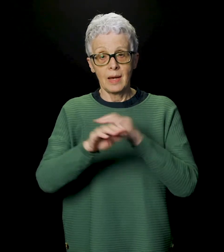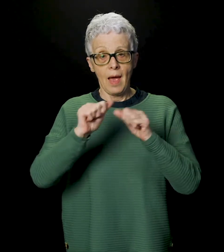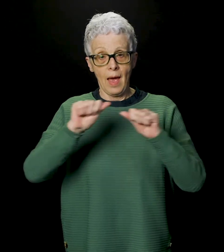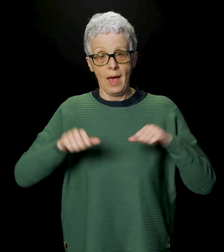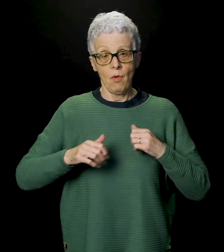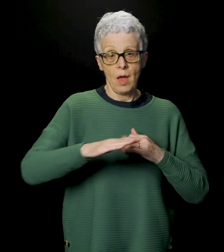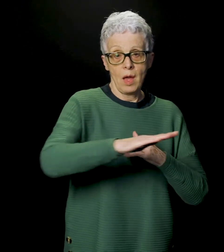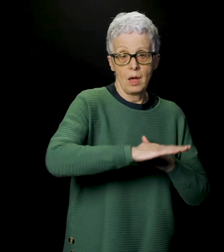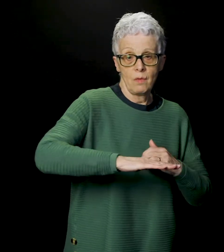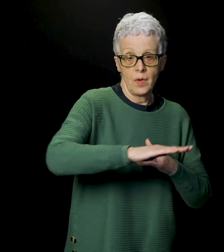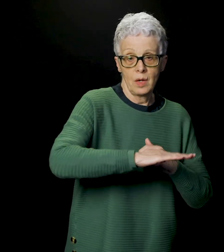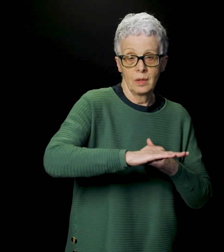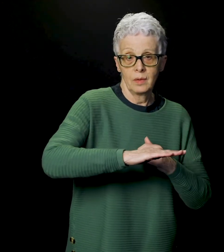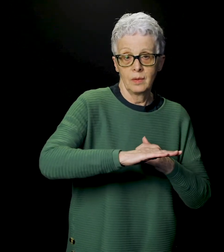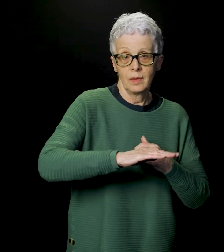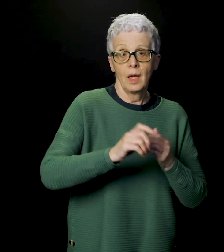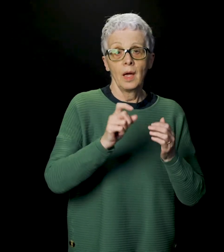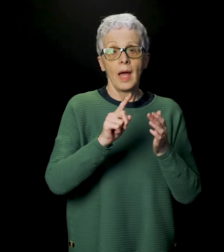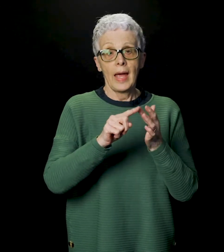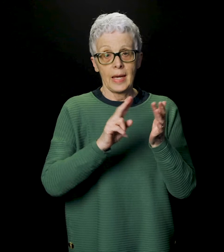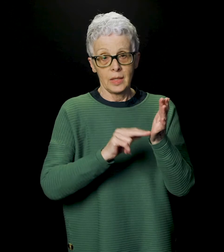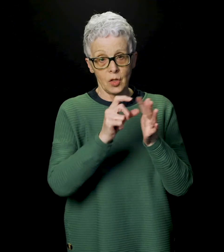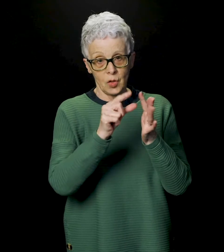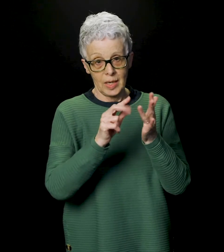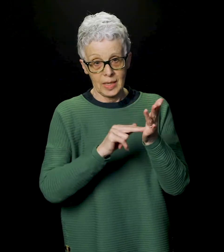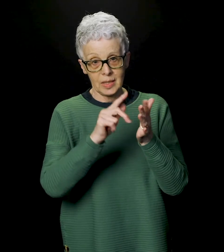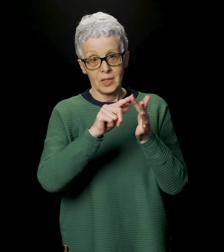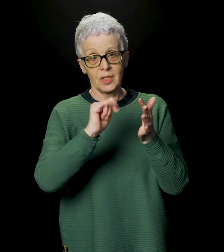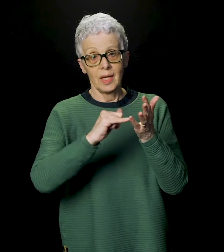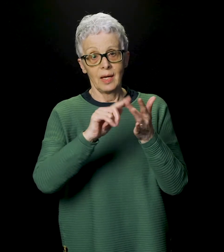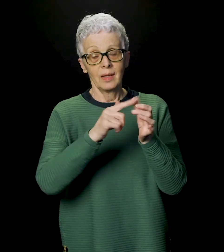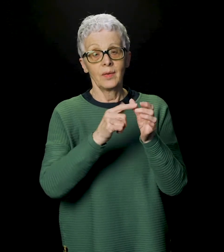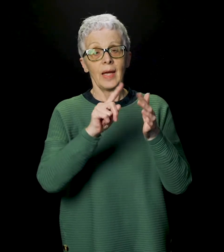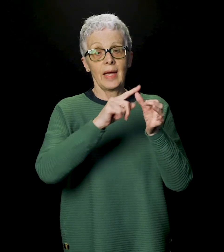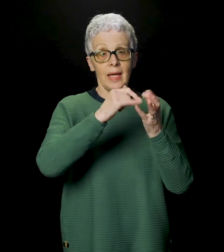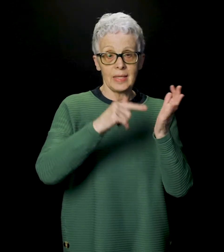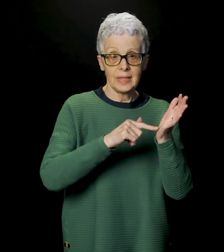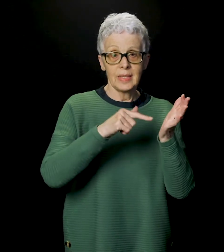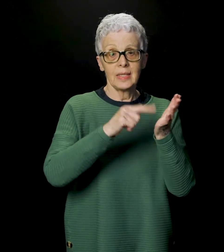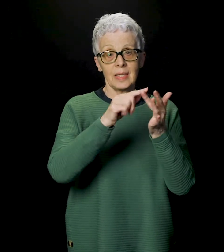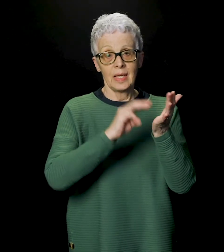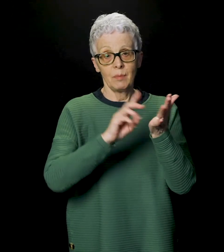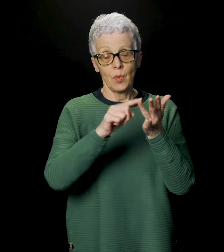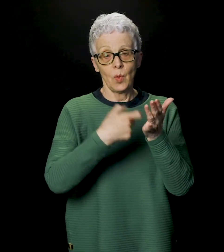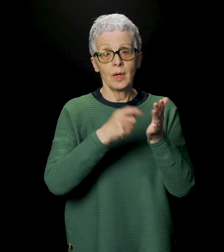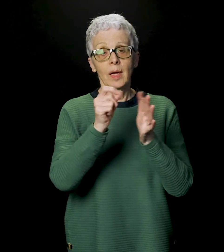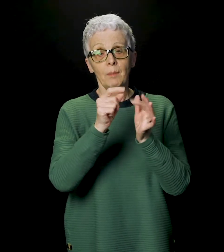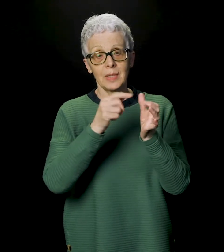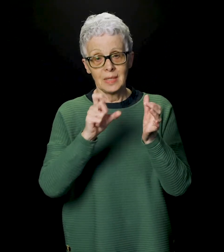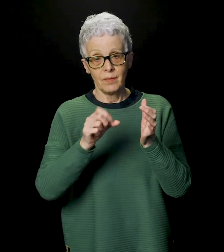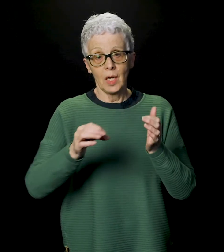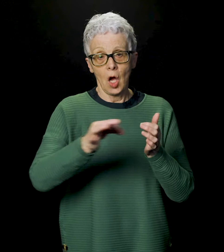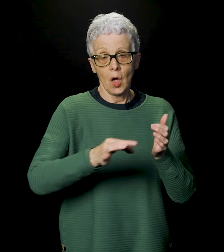area of Oceania, that covers Indonesia, East Timor, the Pacific Islands, New Zealand, and